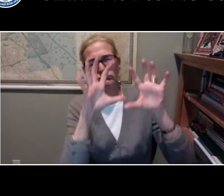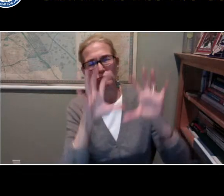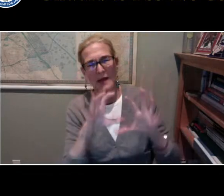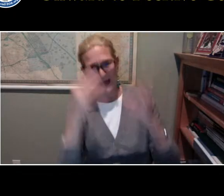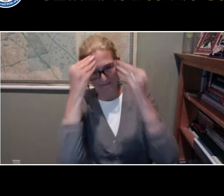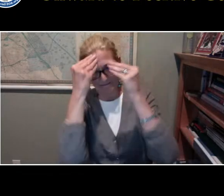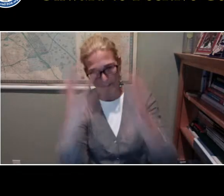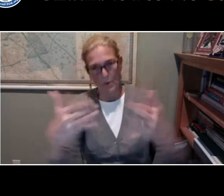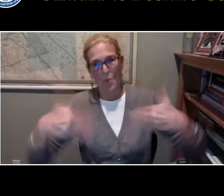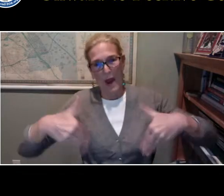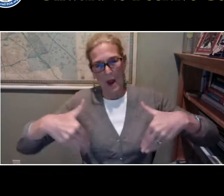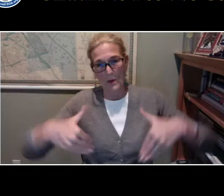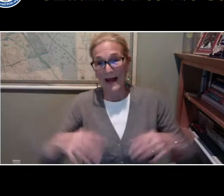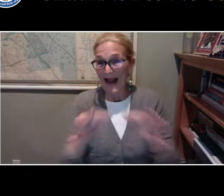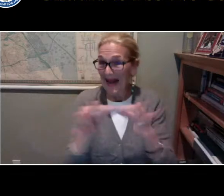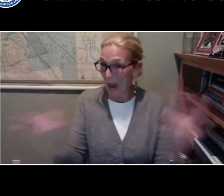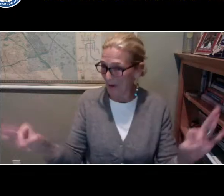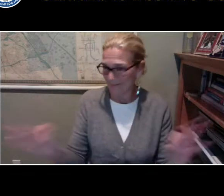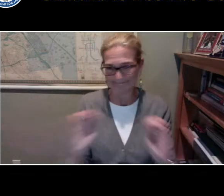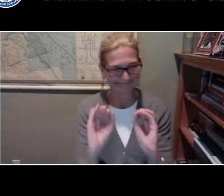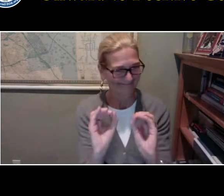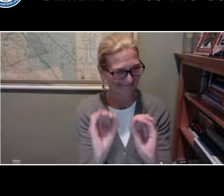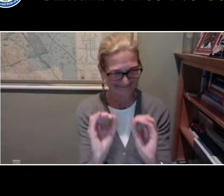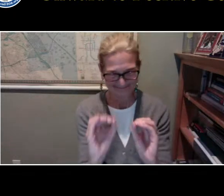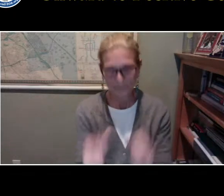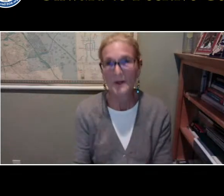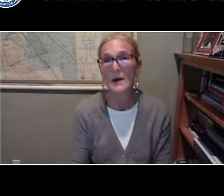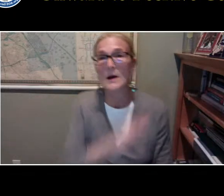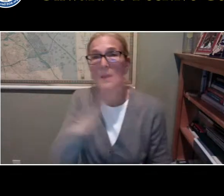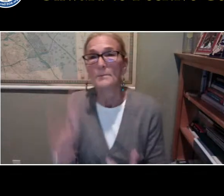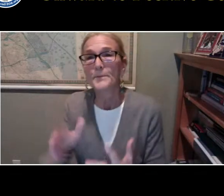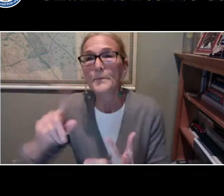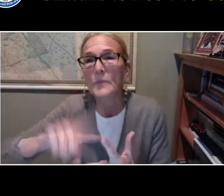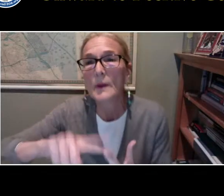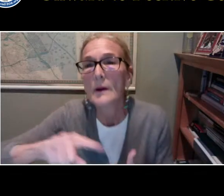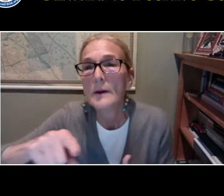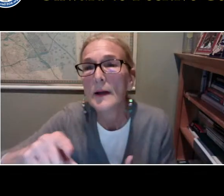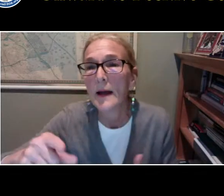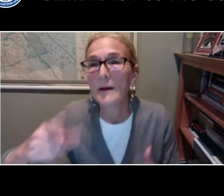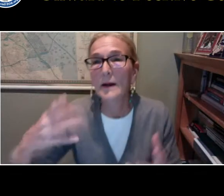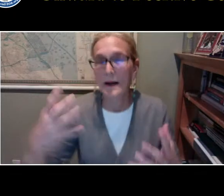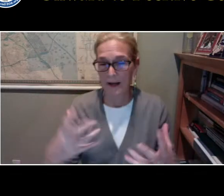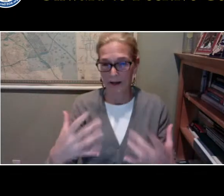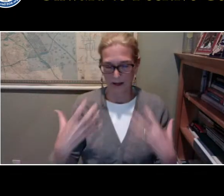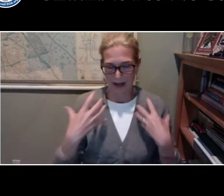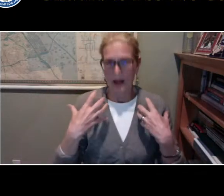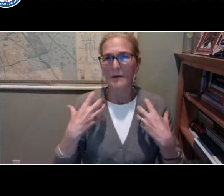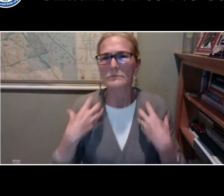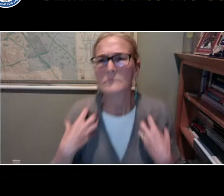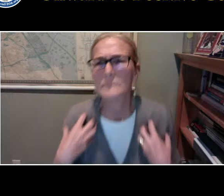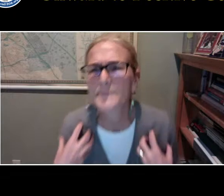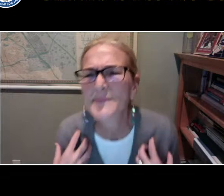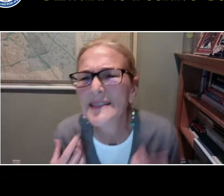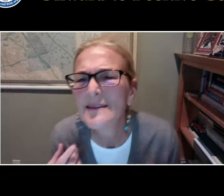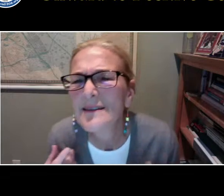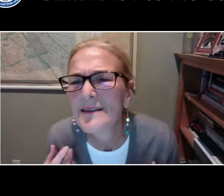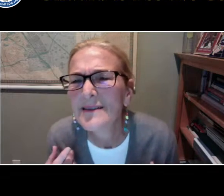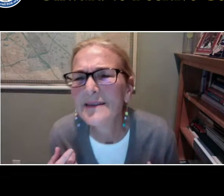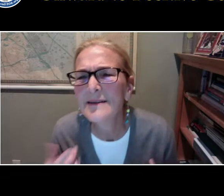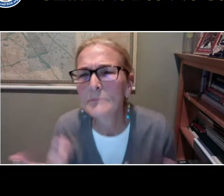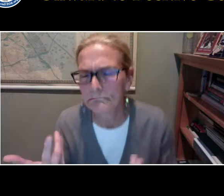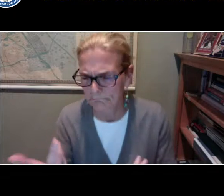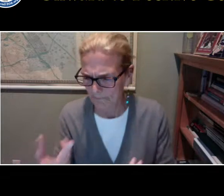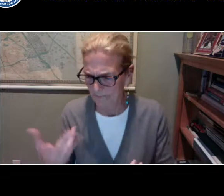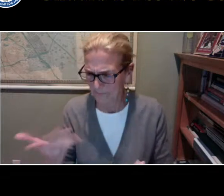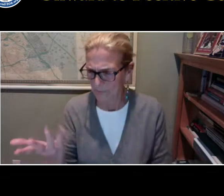Control. Their website has so much information, so much statistics, nothing about language. You